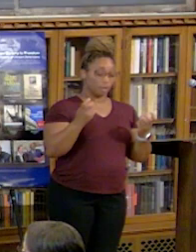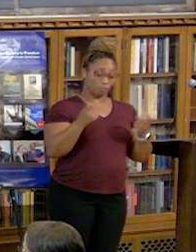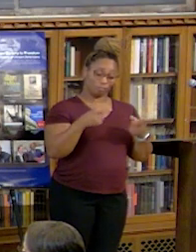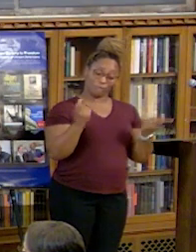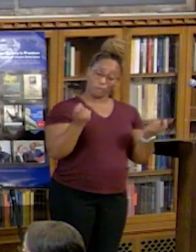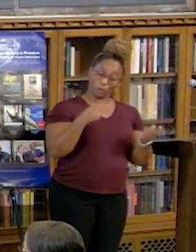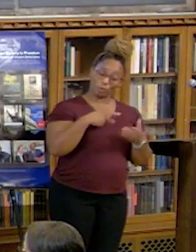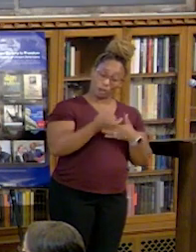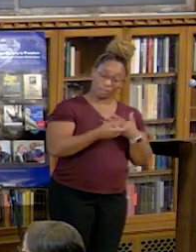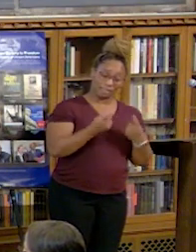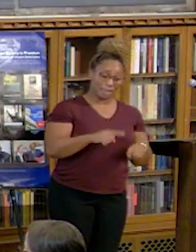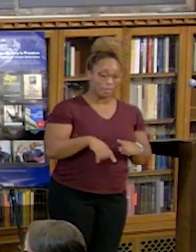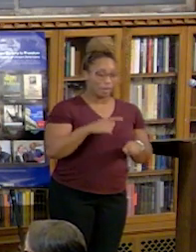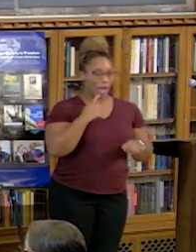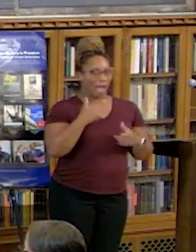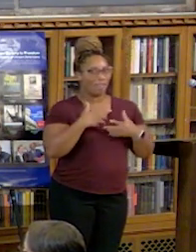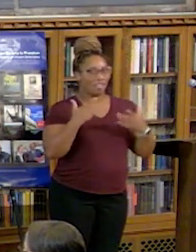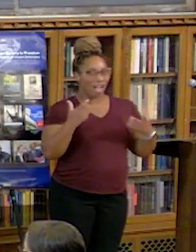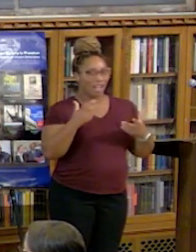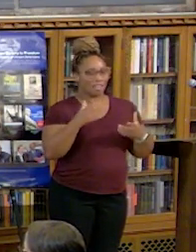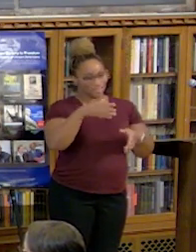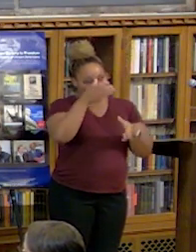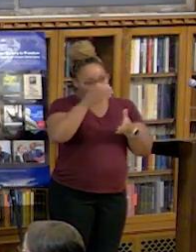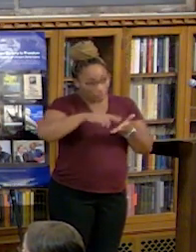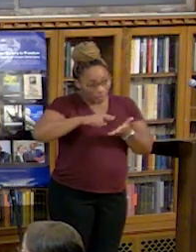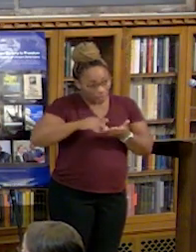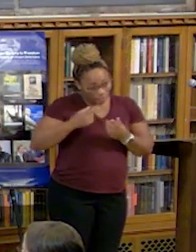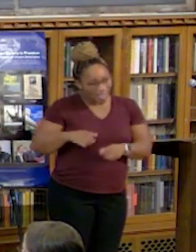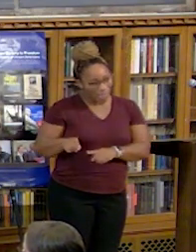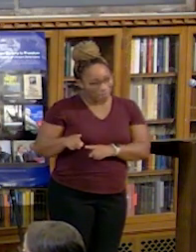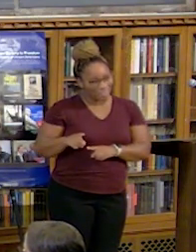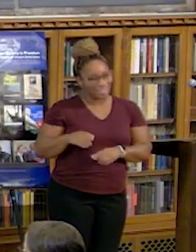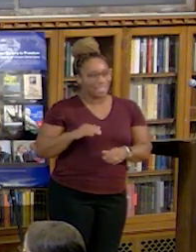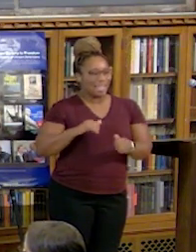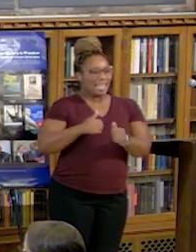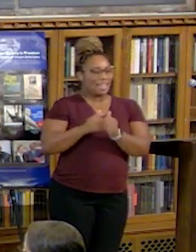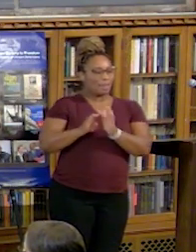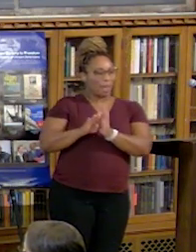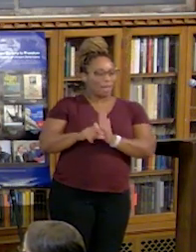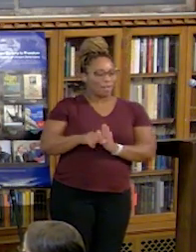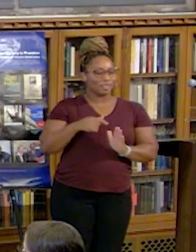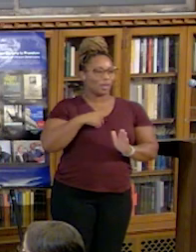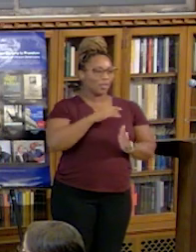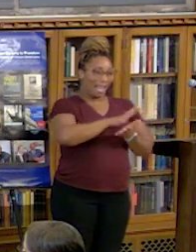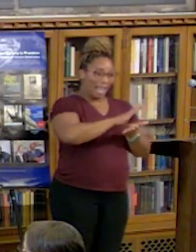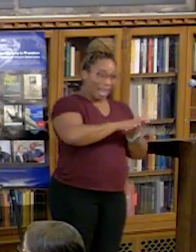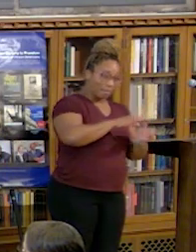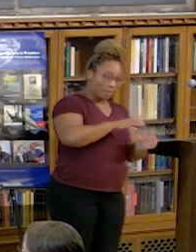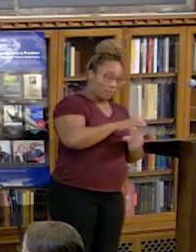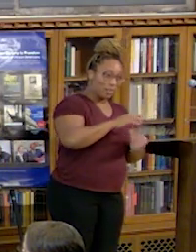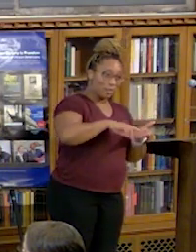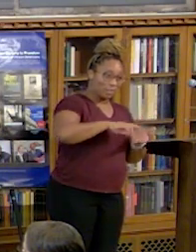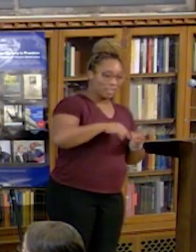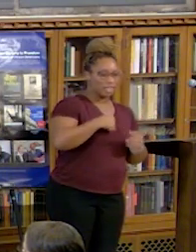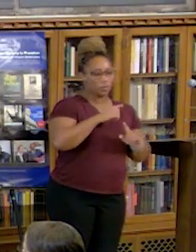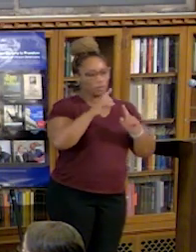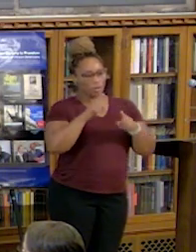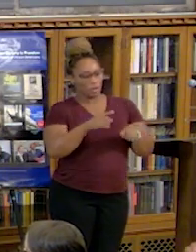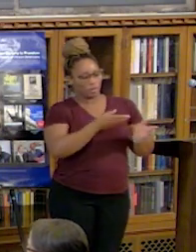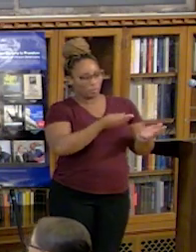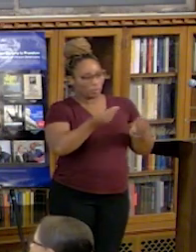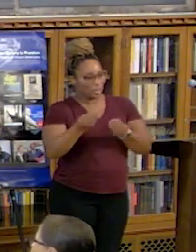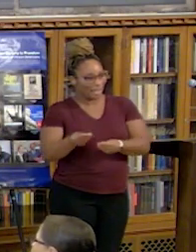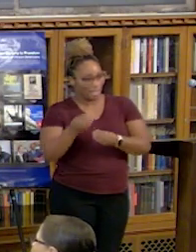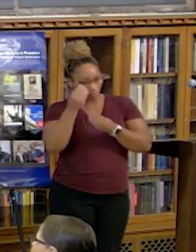going on so I have a lot of scholarly research happen happening in the background so I have the academy doing the research we're going to take that